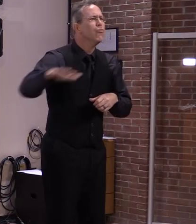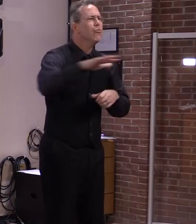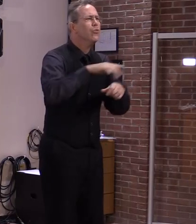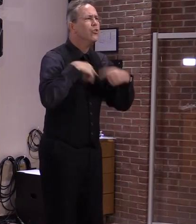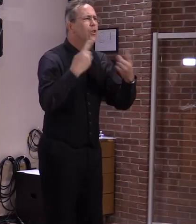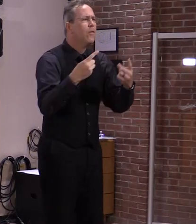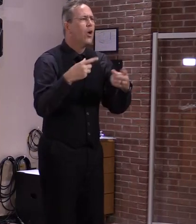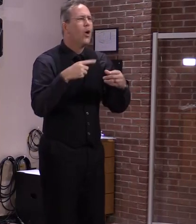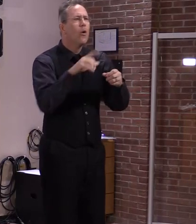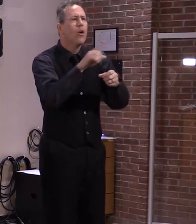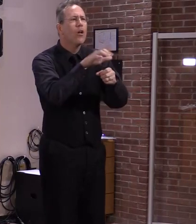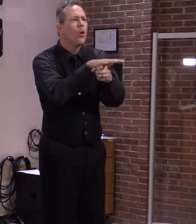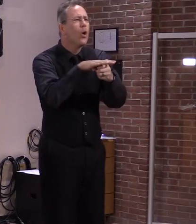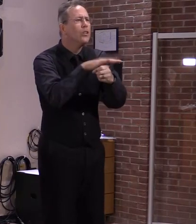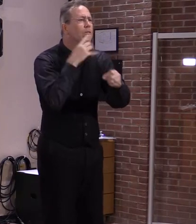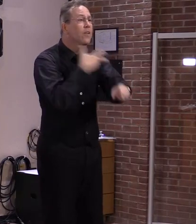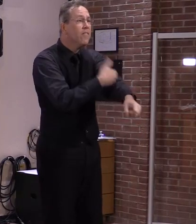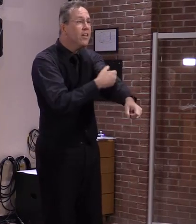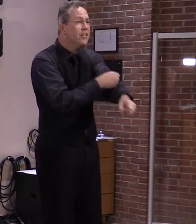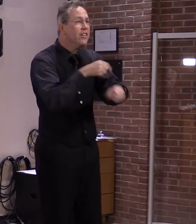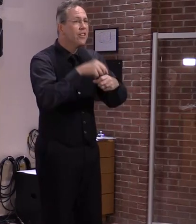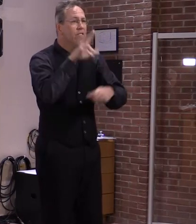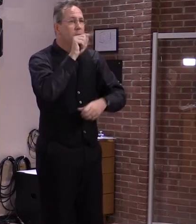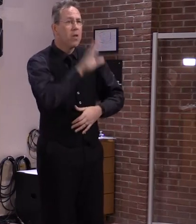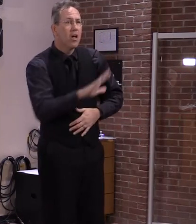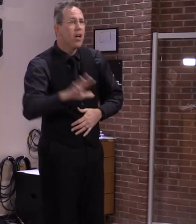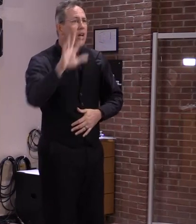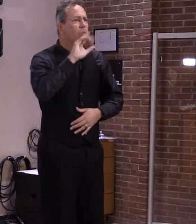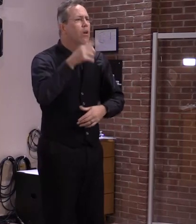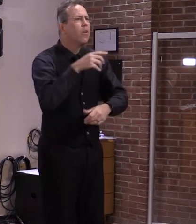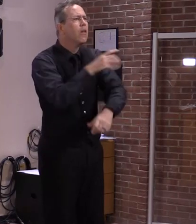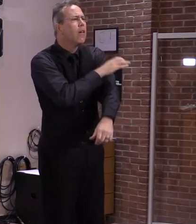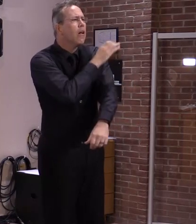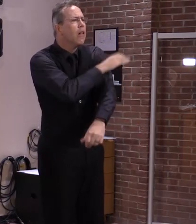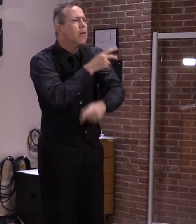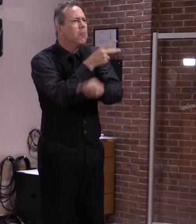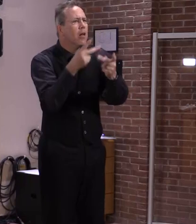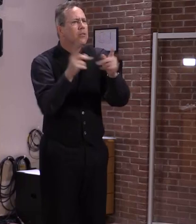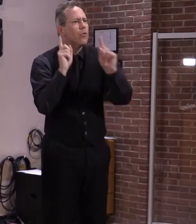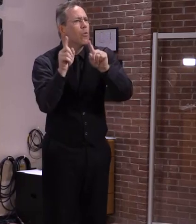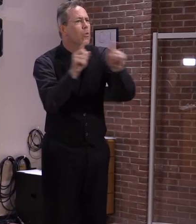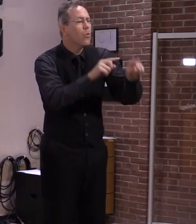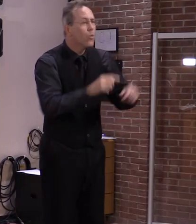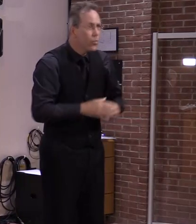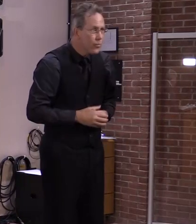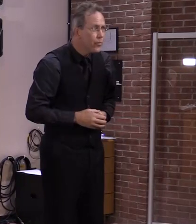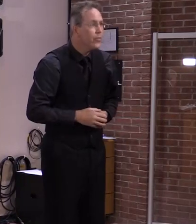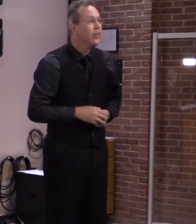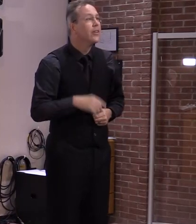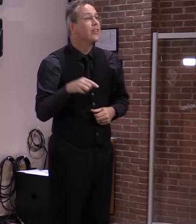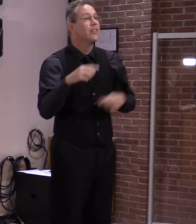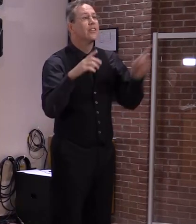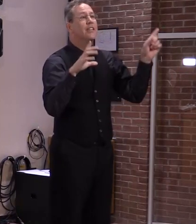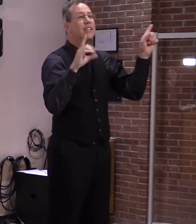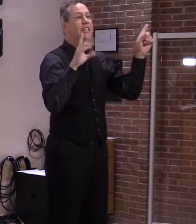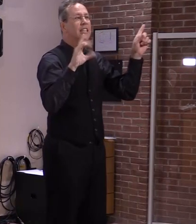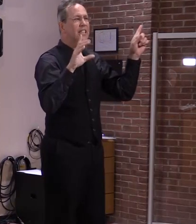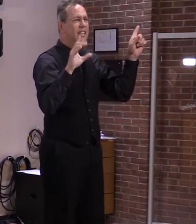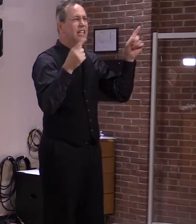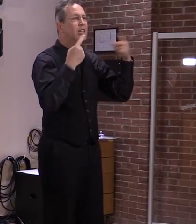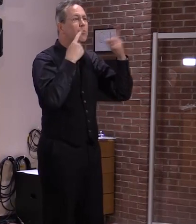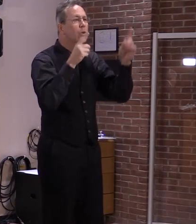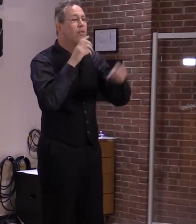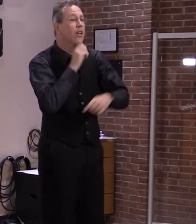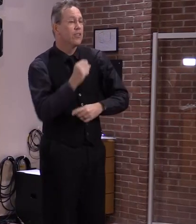locations of upcoming vaccine clinics. As you know, after the CDC's approval on Wednesday, those aged 12